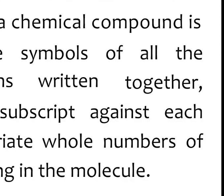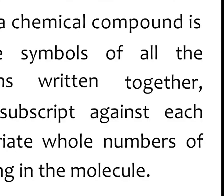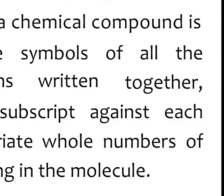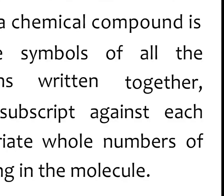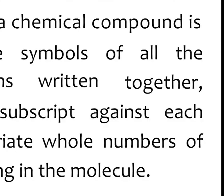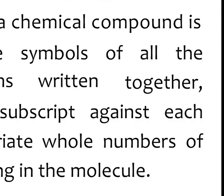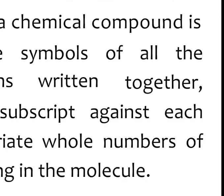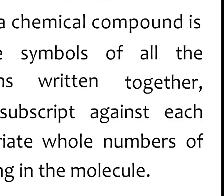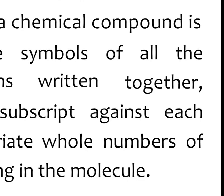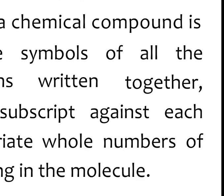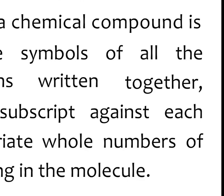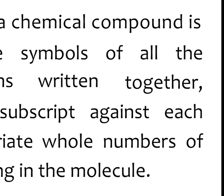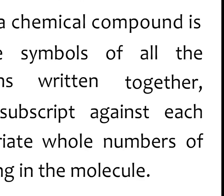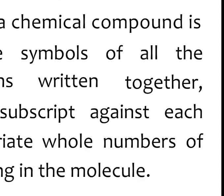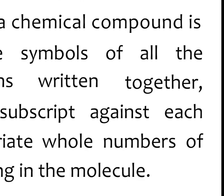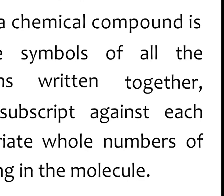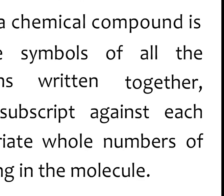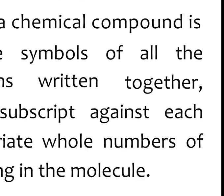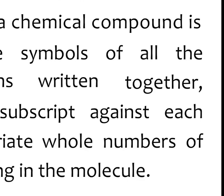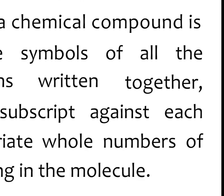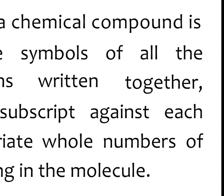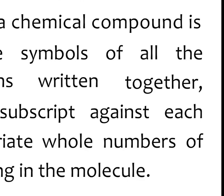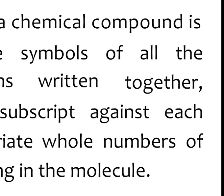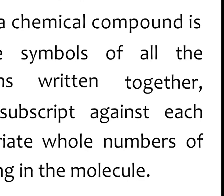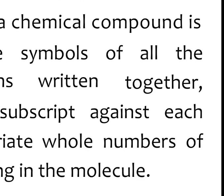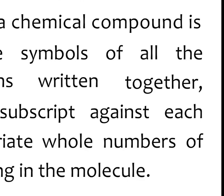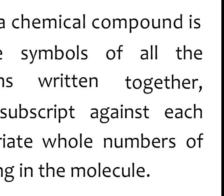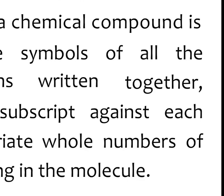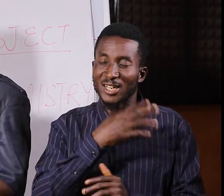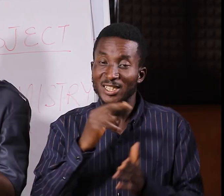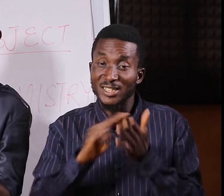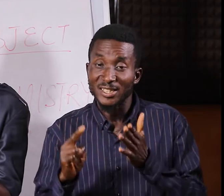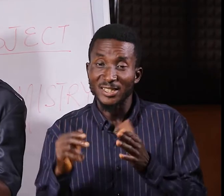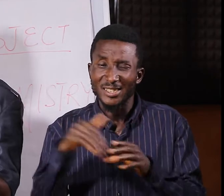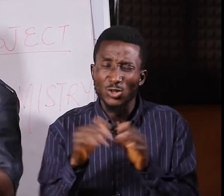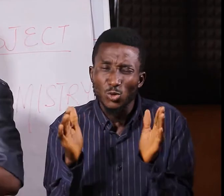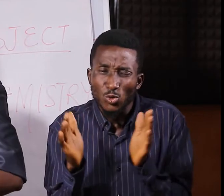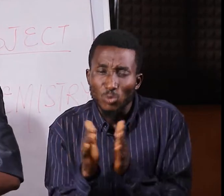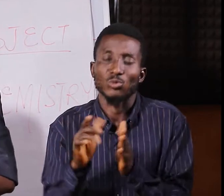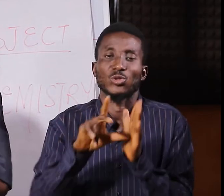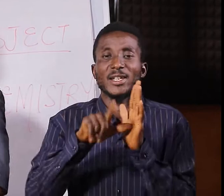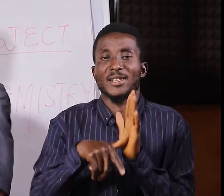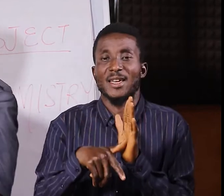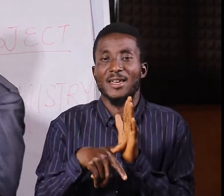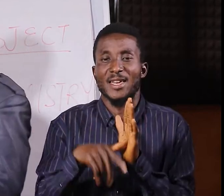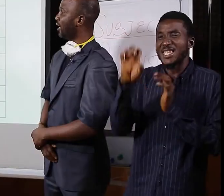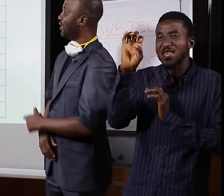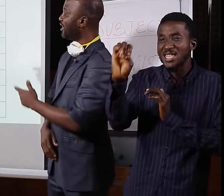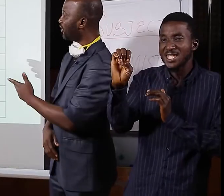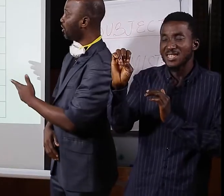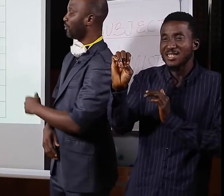letter H, and the E is conspicuous. That's why it's written in small letter. So capital letter H, small letter